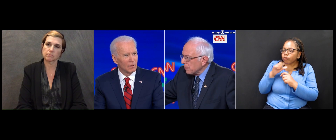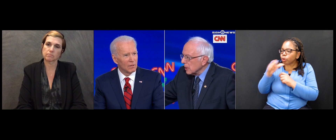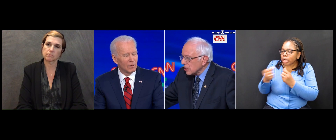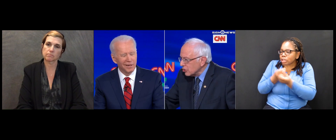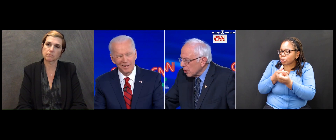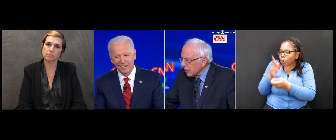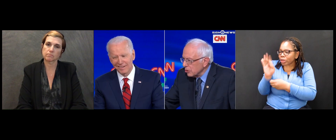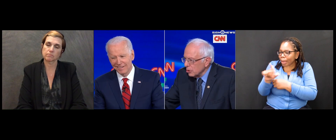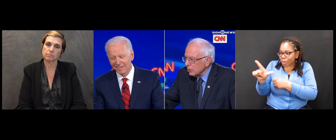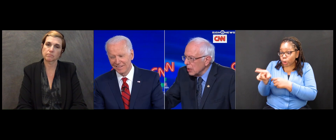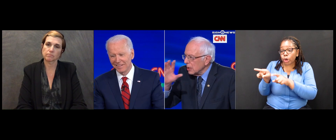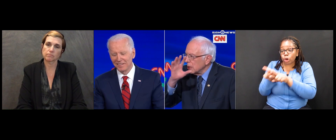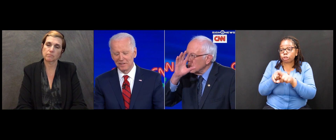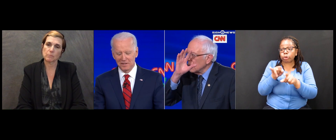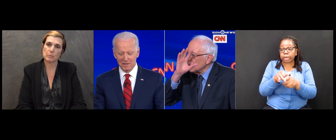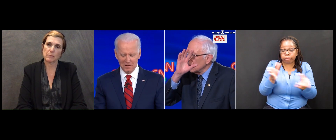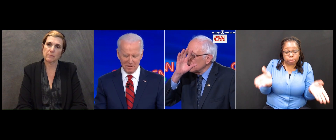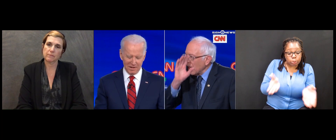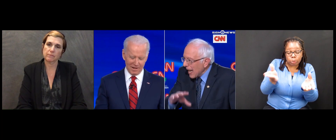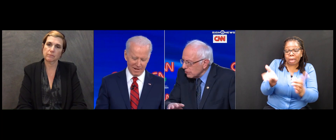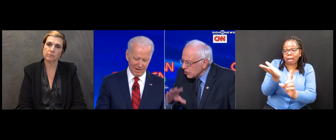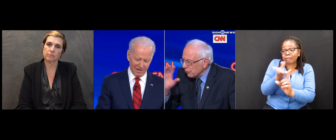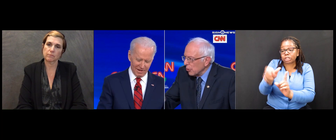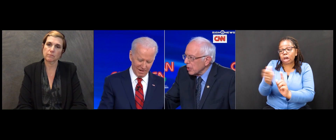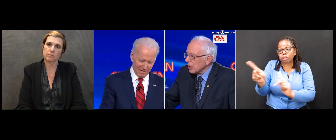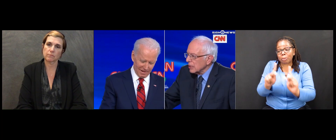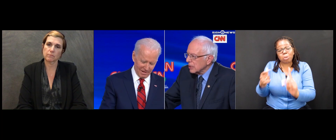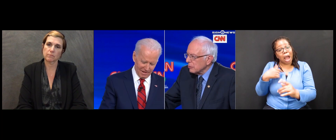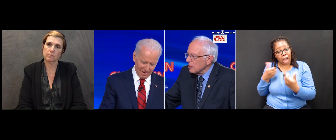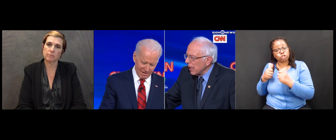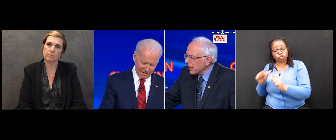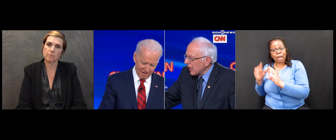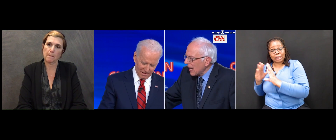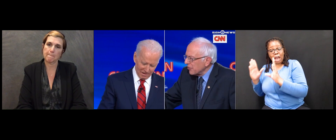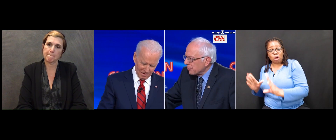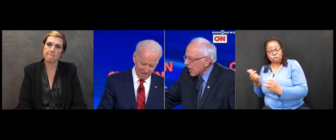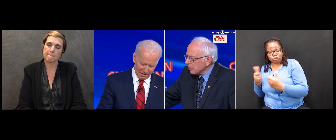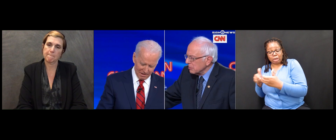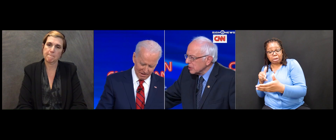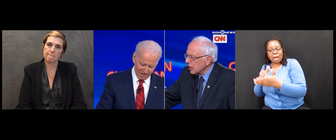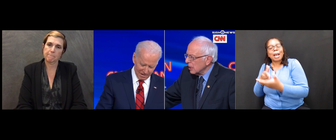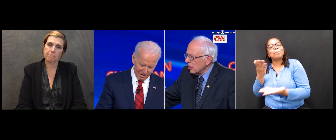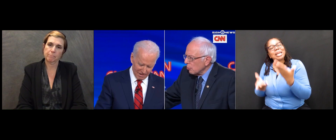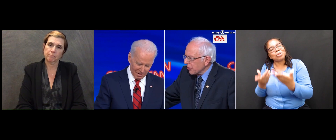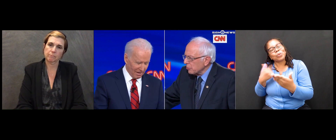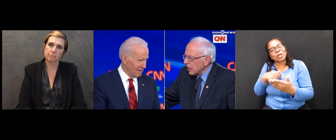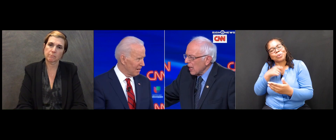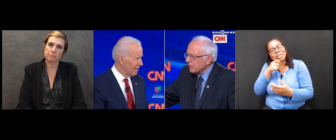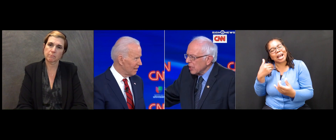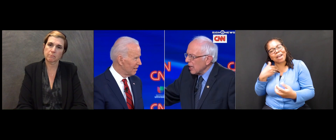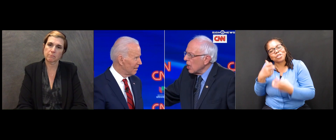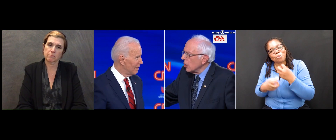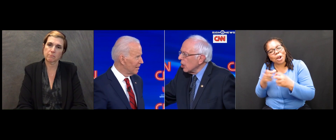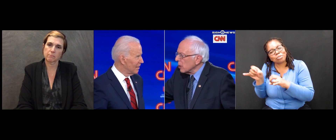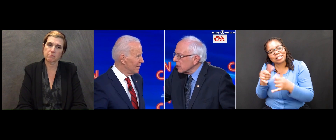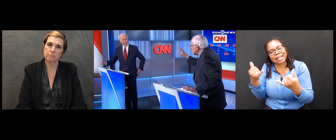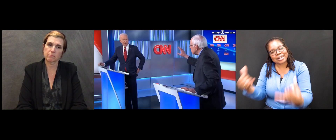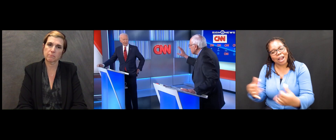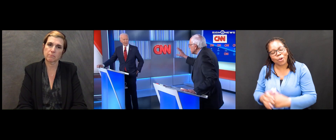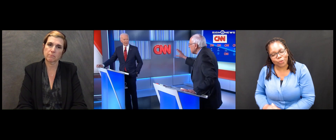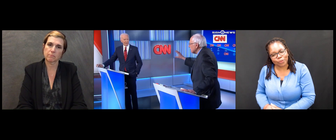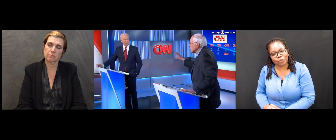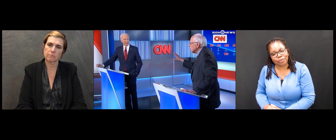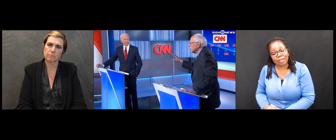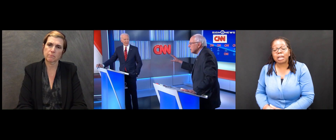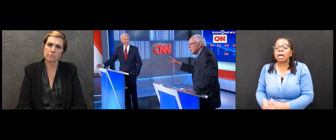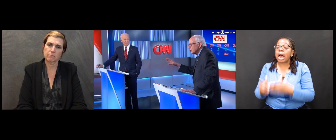other people, as I try to do in the House voting against it, we might not have the problems with it we have today. You know, what leadership